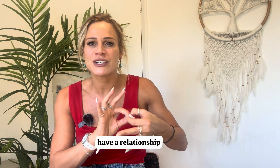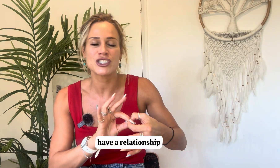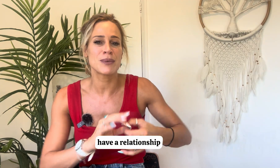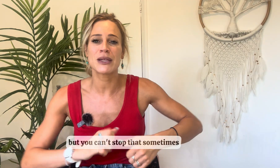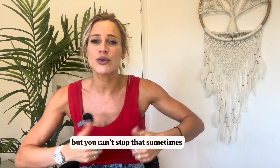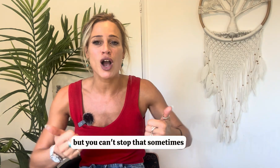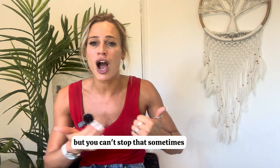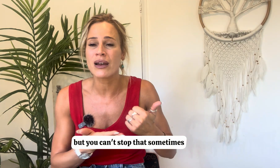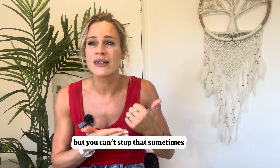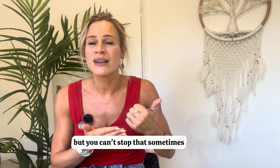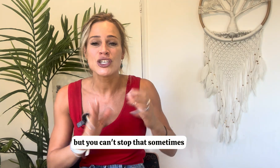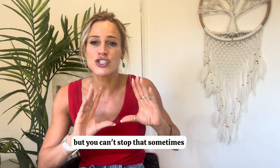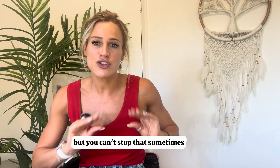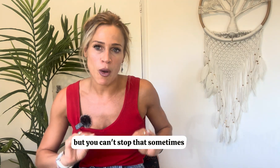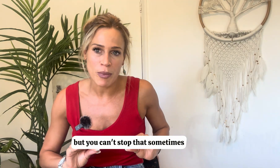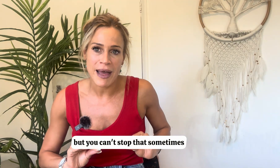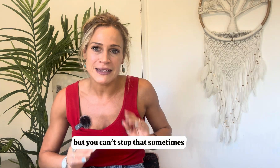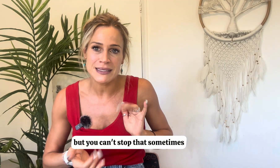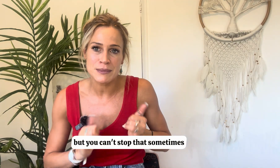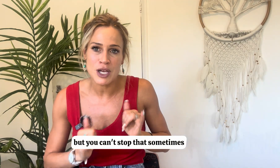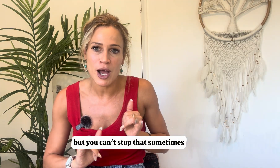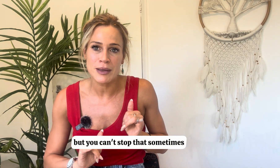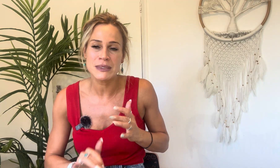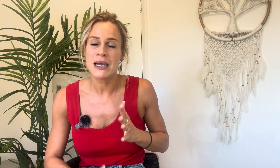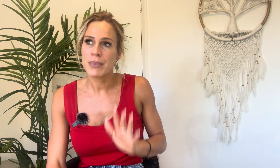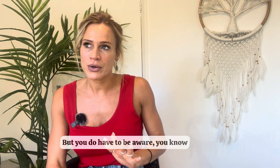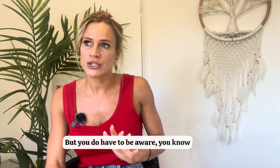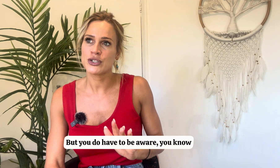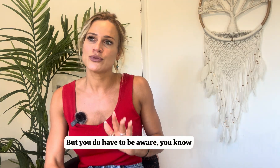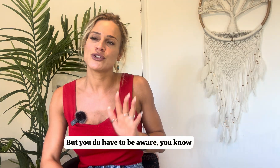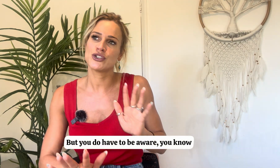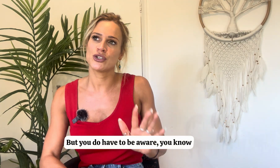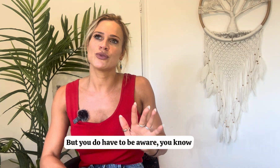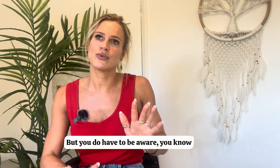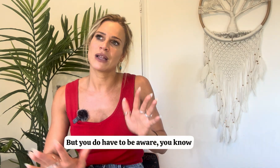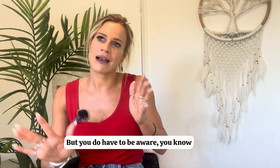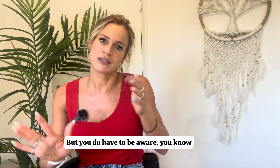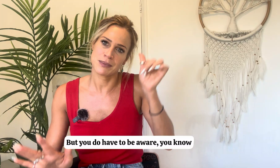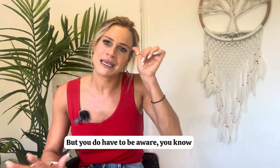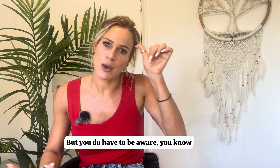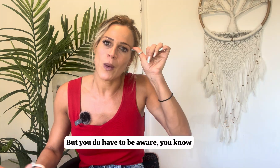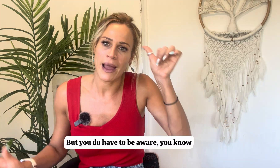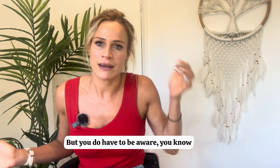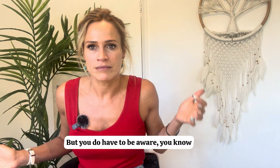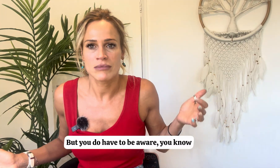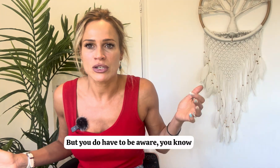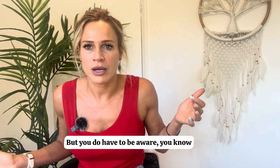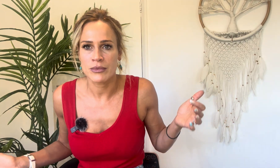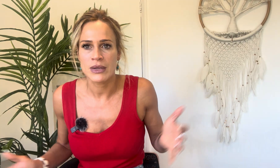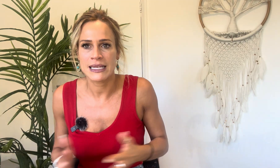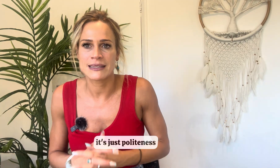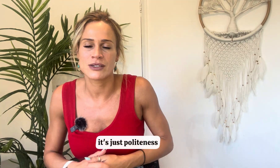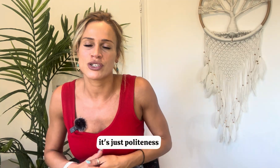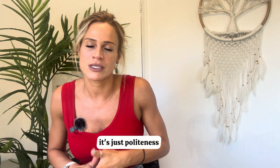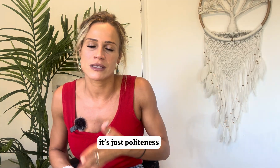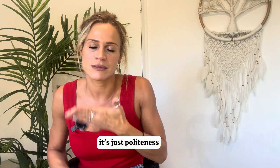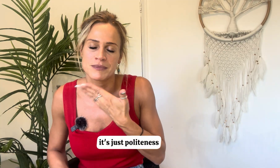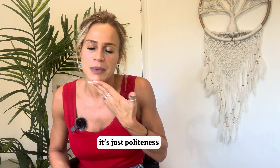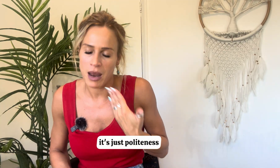relationship, and you can't stop that sometimes, but you do have to be aware, it's just